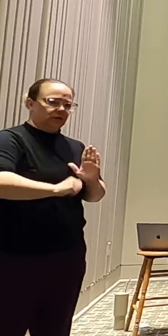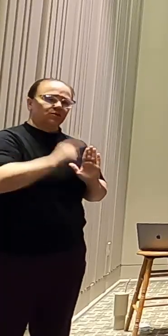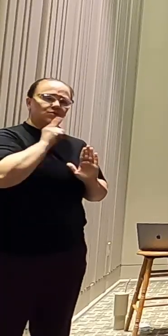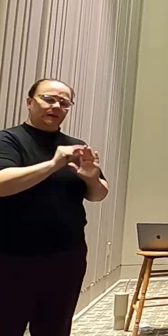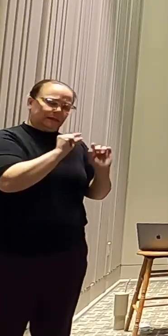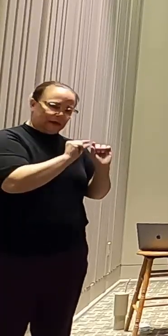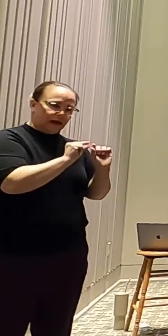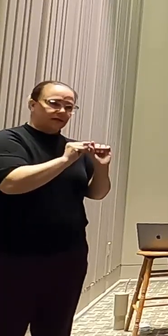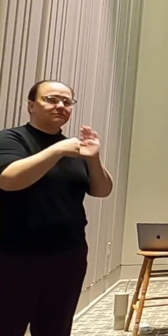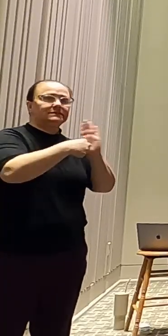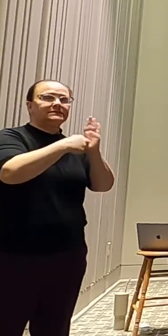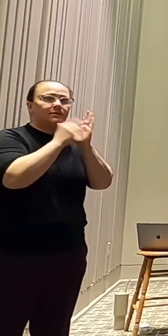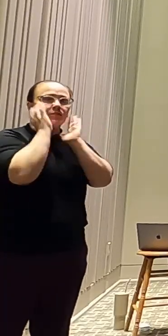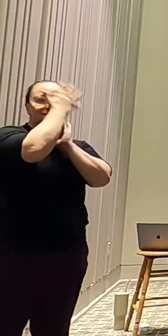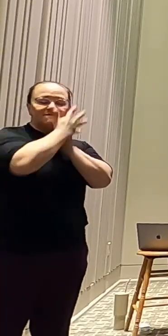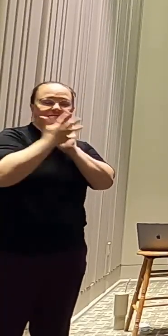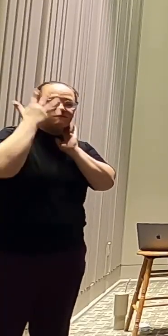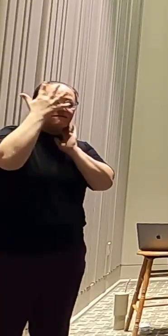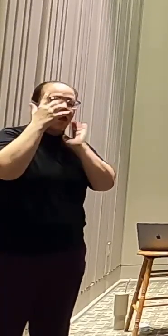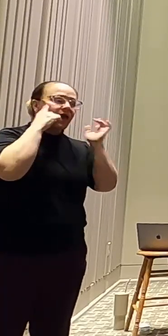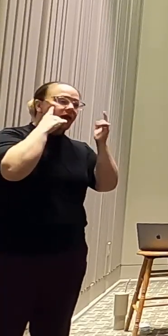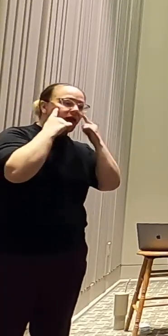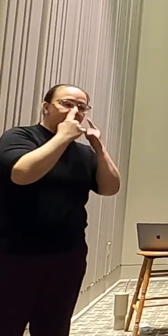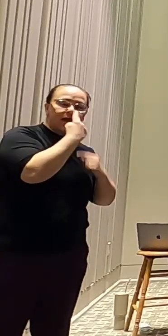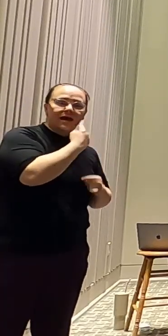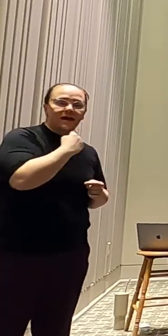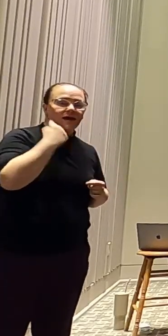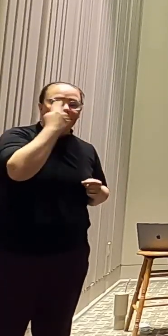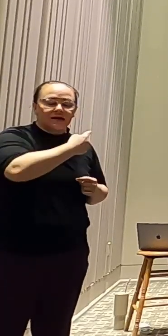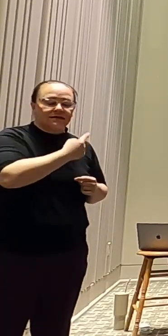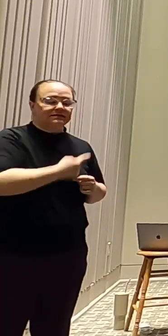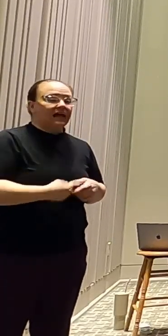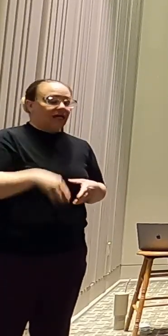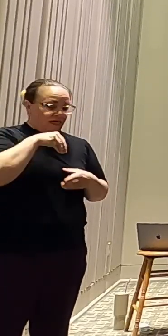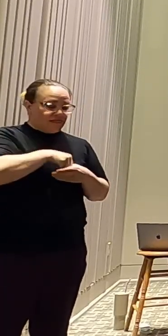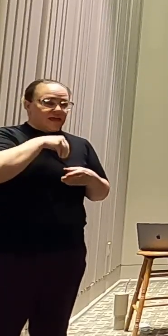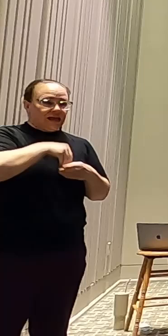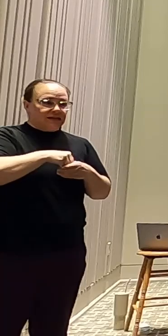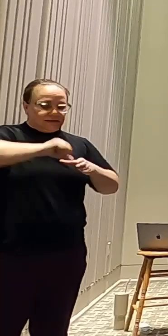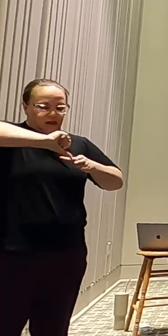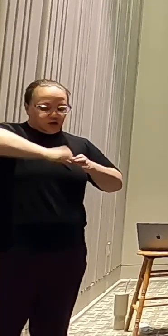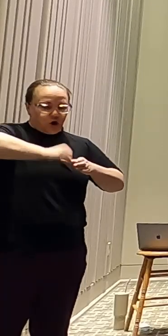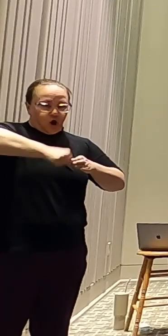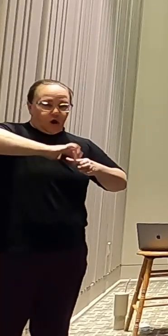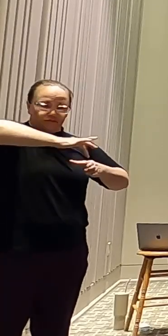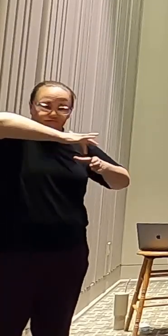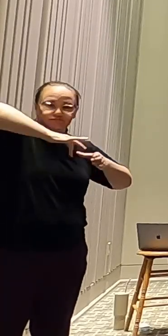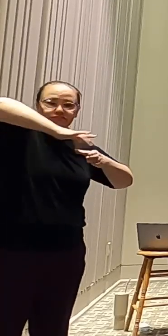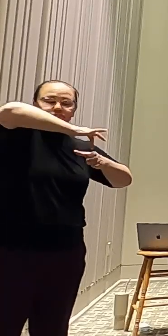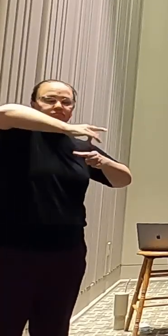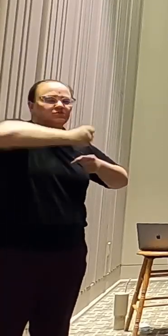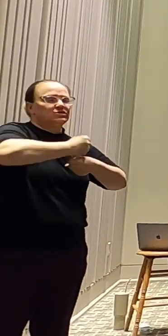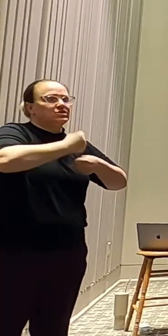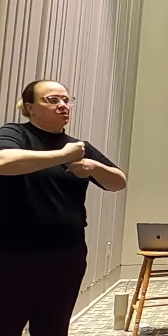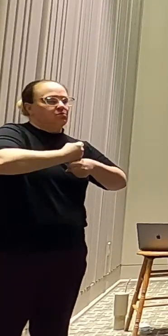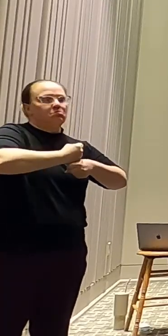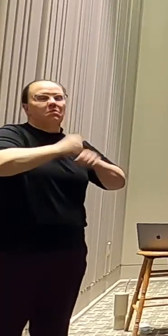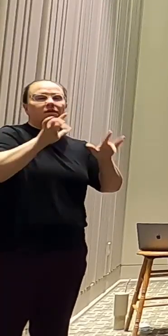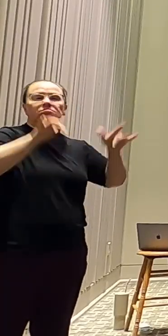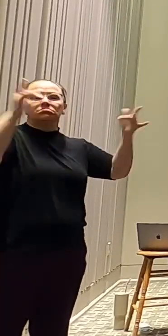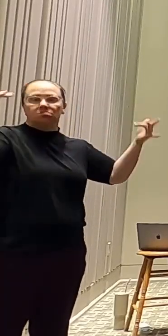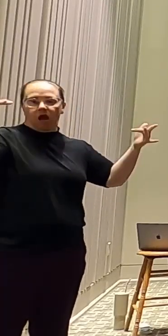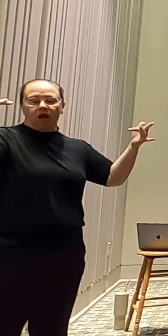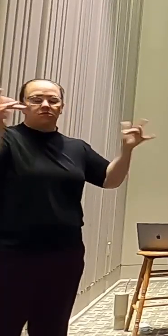facial features, feathers, and teeth. The inside of the mask is then also hollowed out and smoothed to make it lightweight and comfortable for